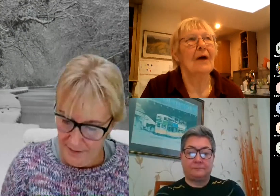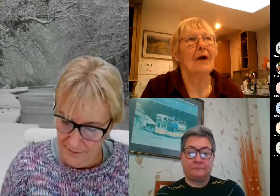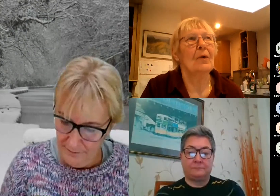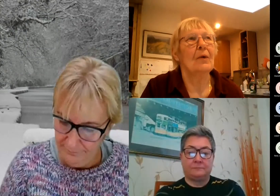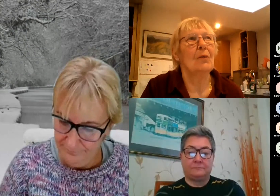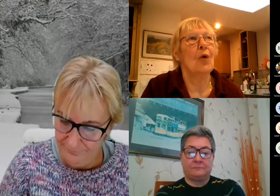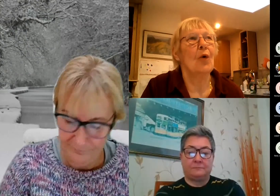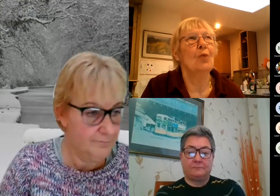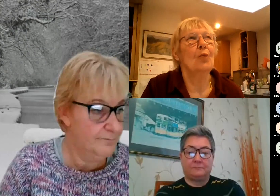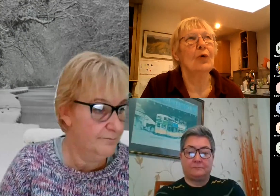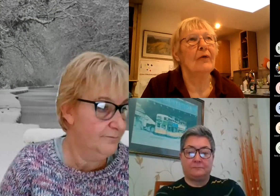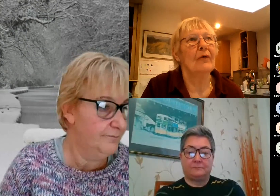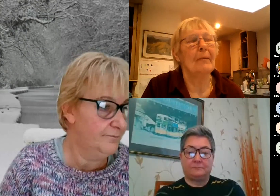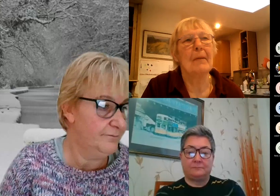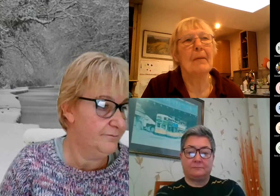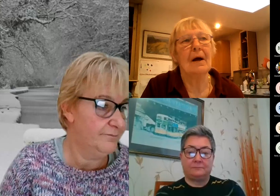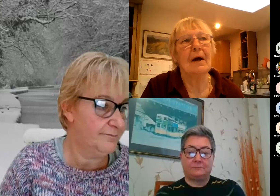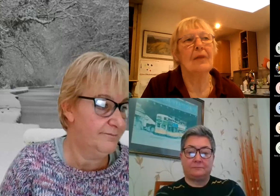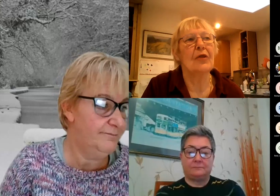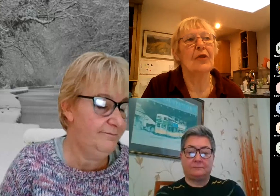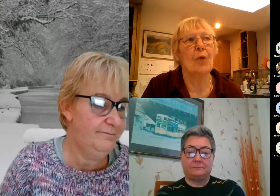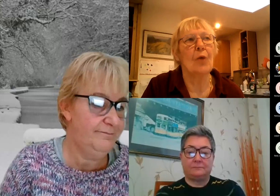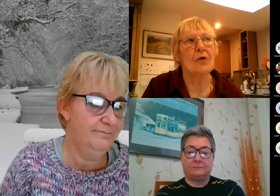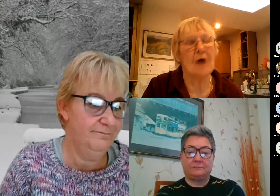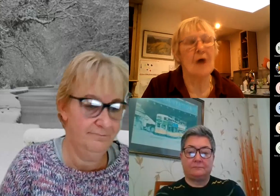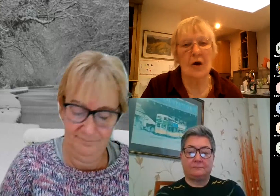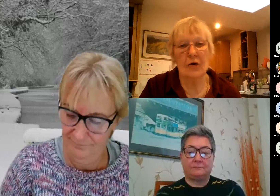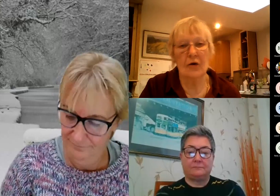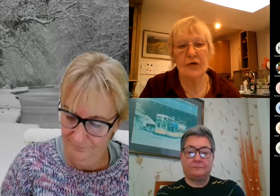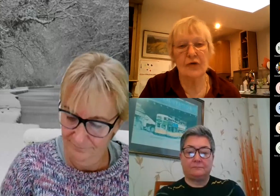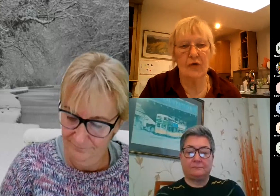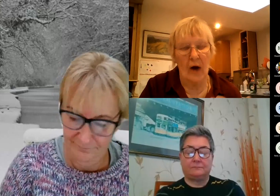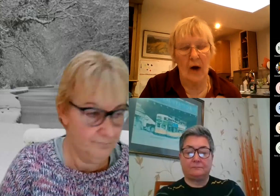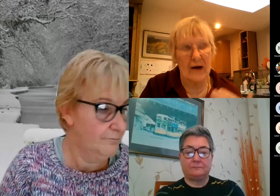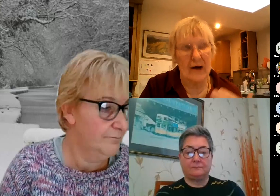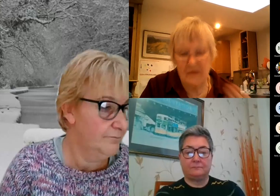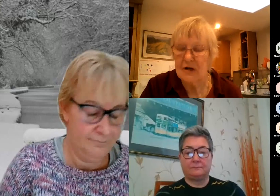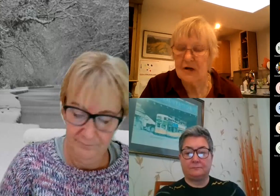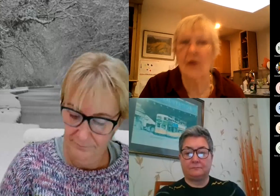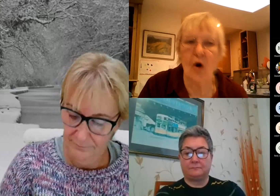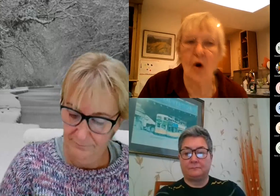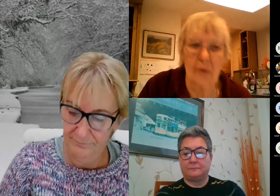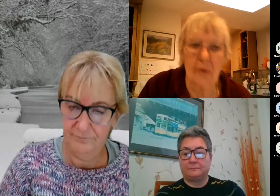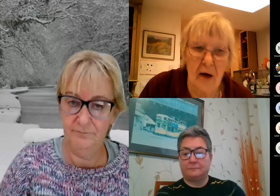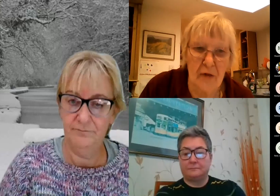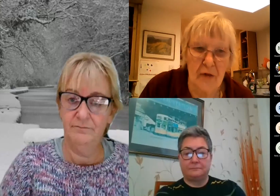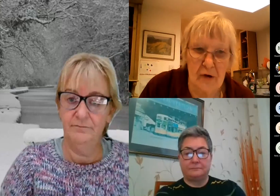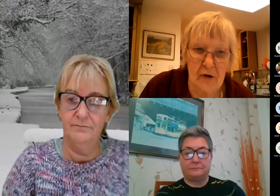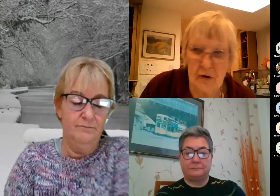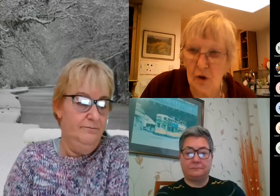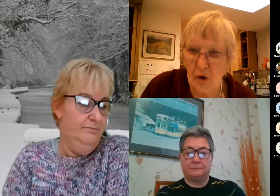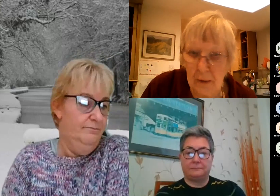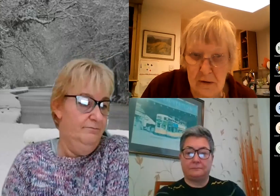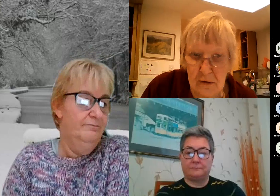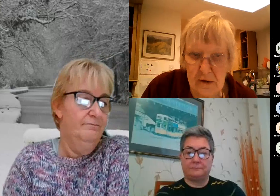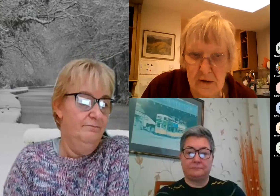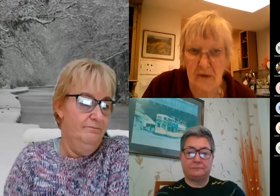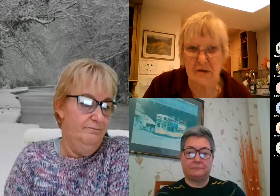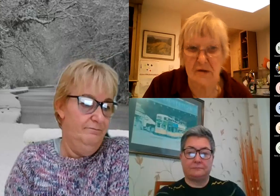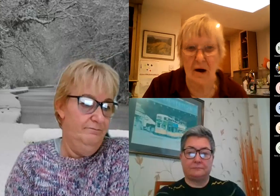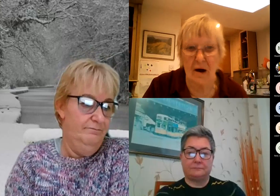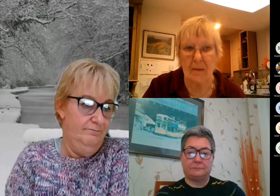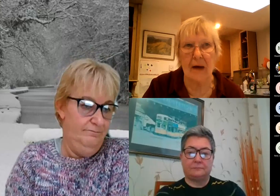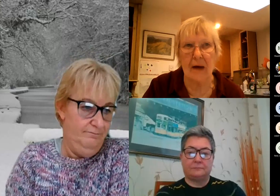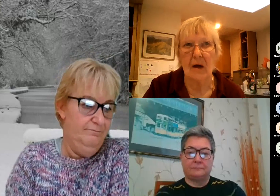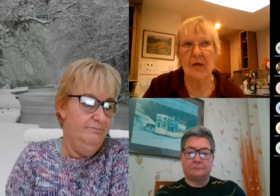how do you say what wouldn't have happened? I mean, there was a lot of activity going on other than the UPS